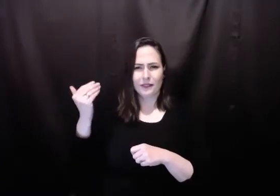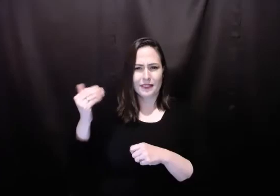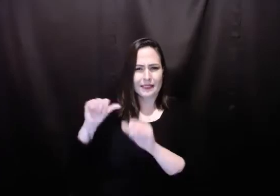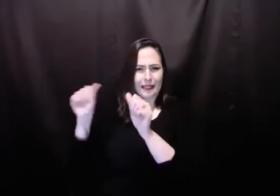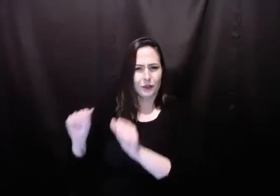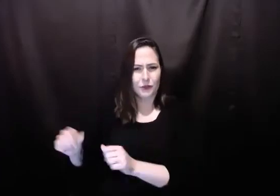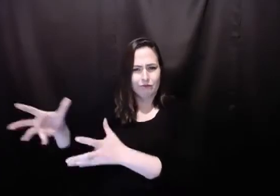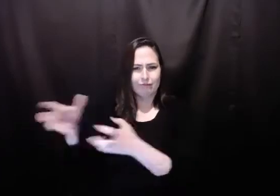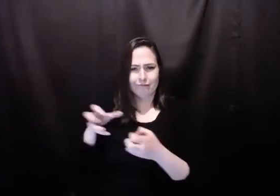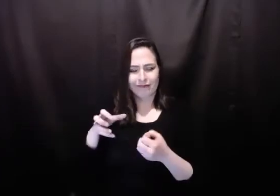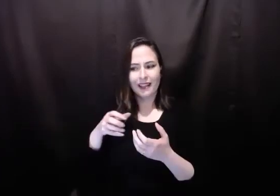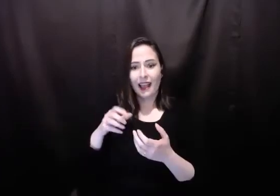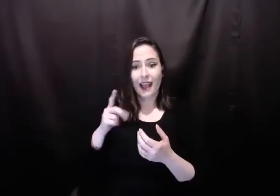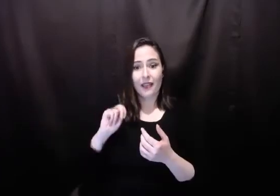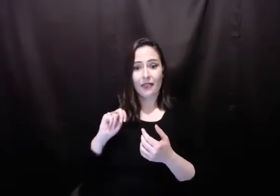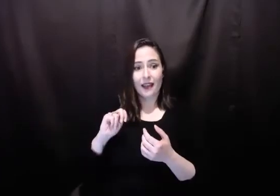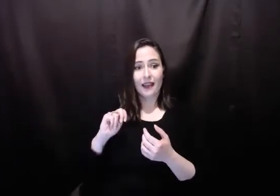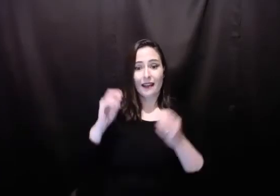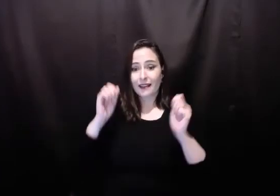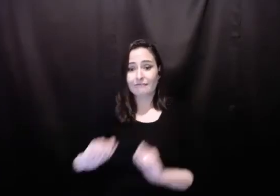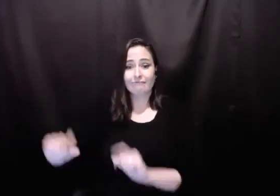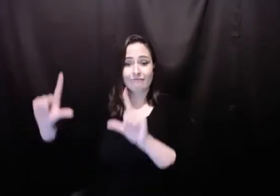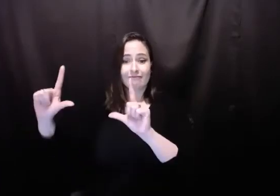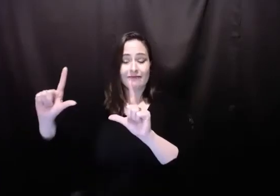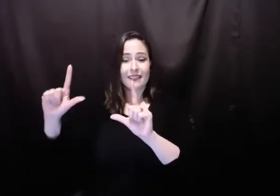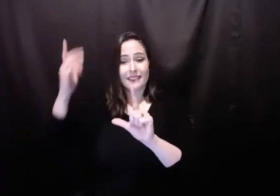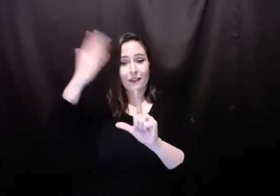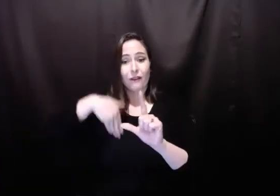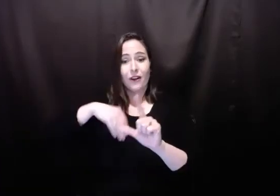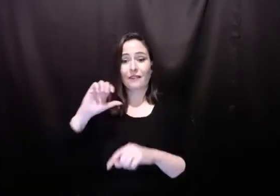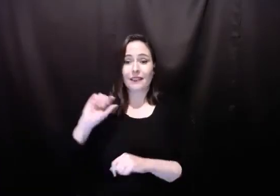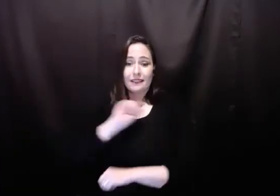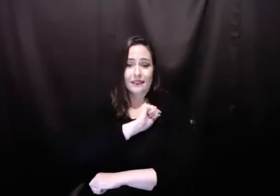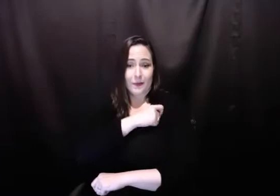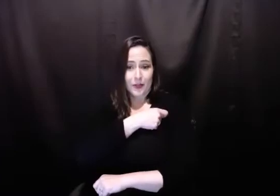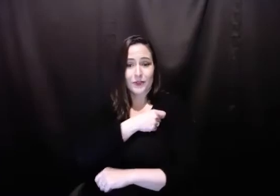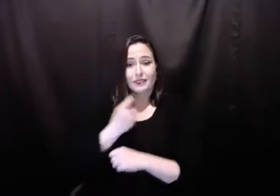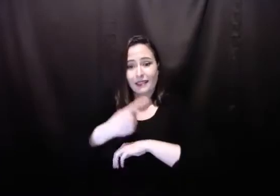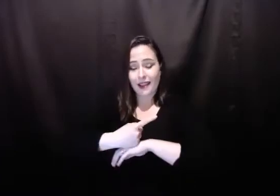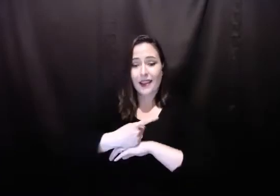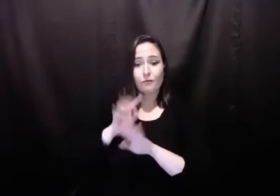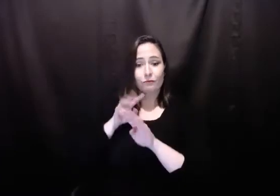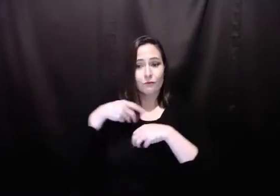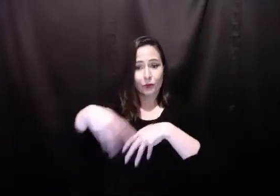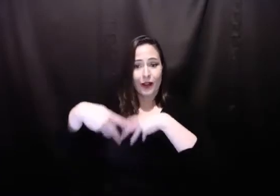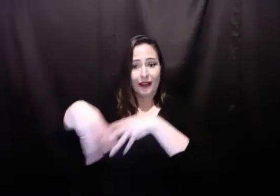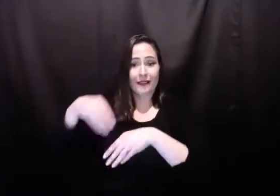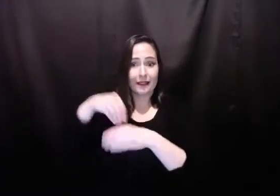thing. Anyway, so Uncle Murray drops dead suddenly. We have the wake. It's a big deal.